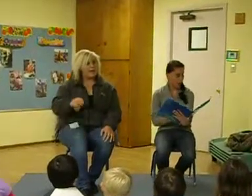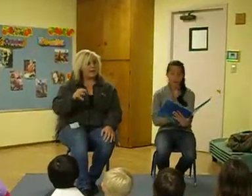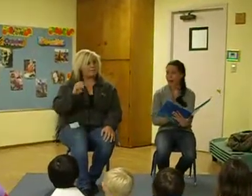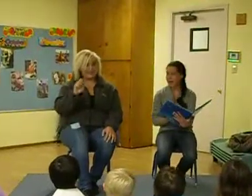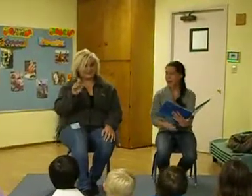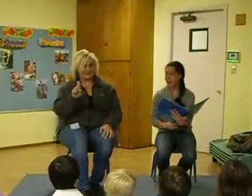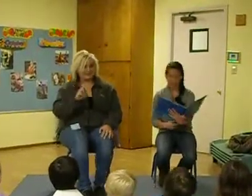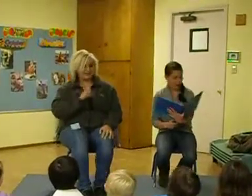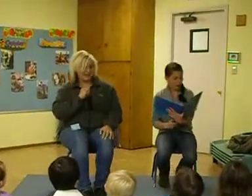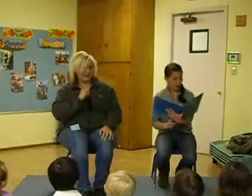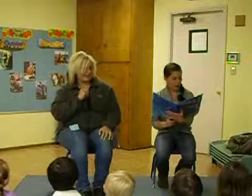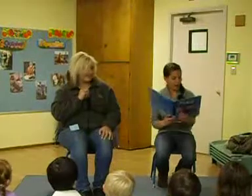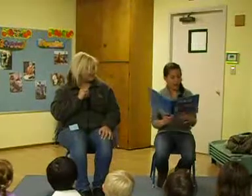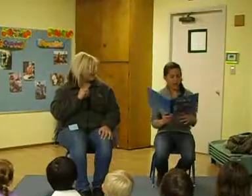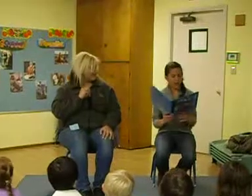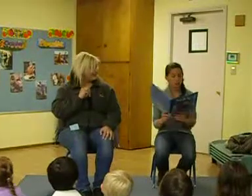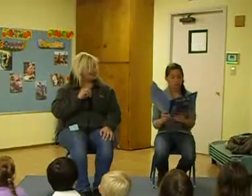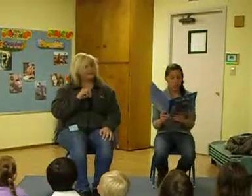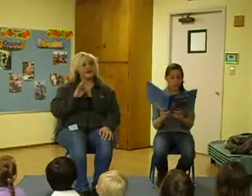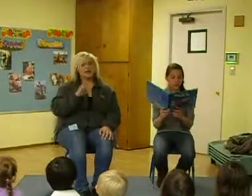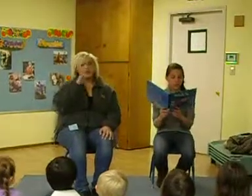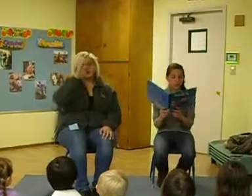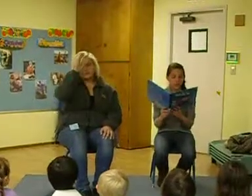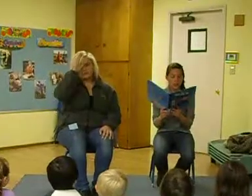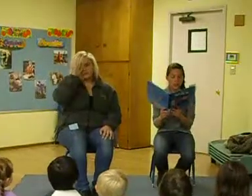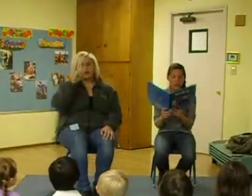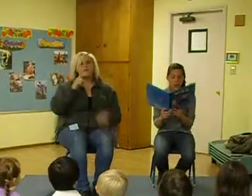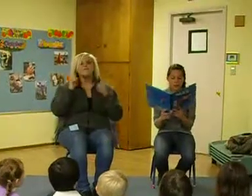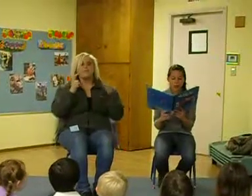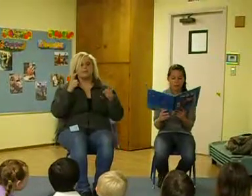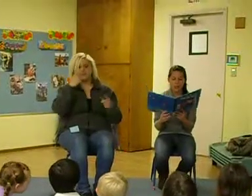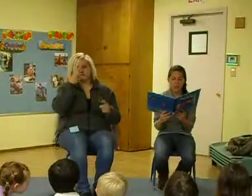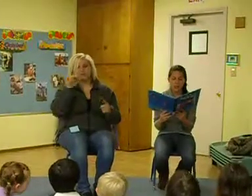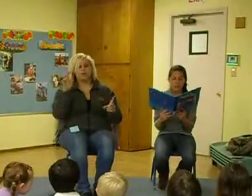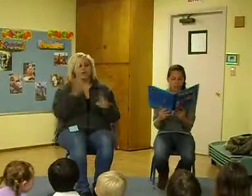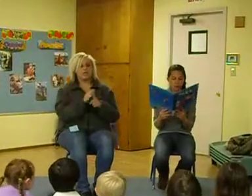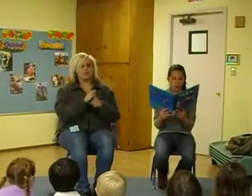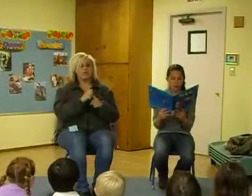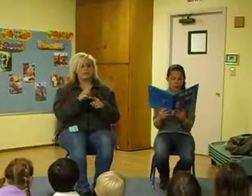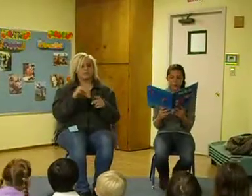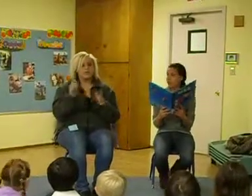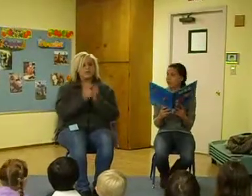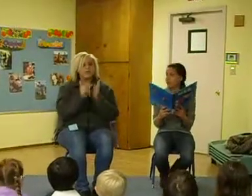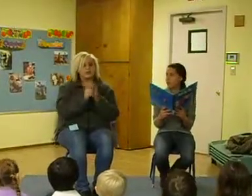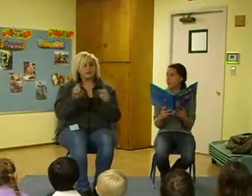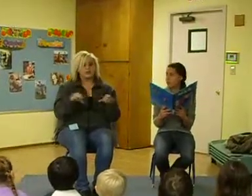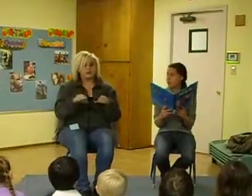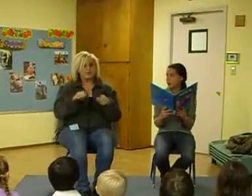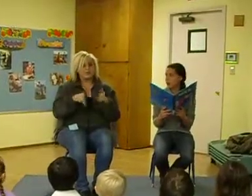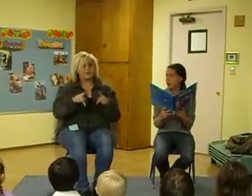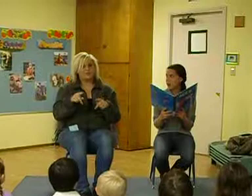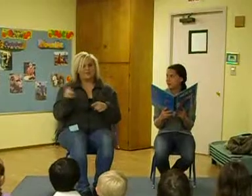Max. His parents, legendary catchers of thieves and bullies, loved Max dearly.